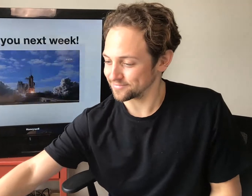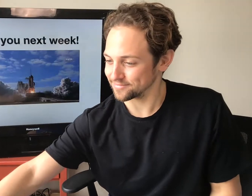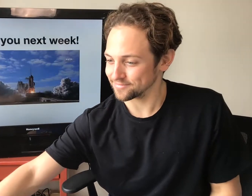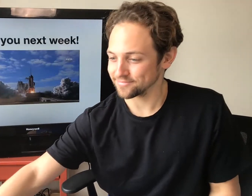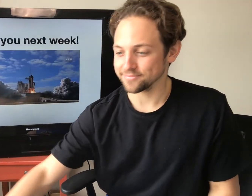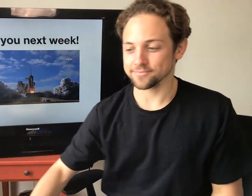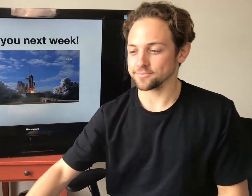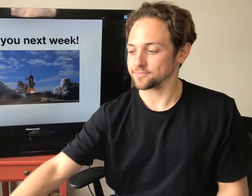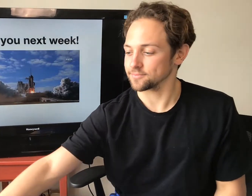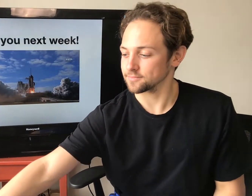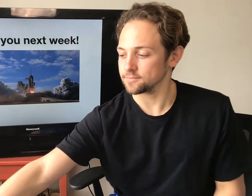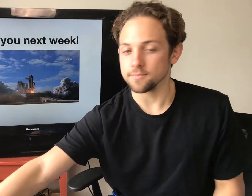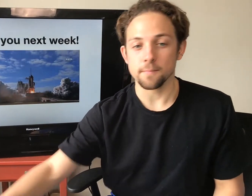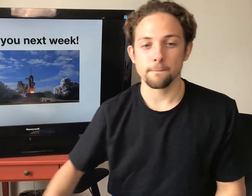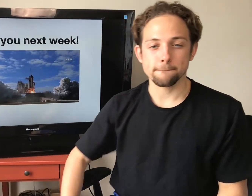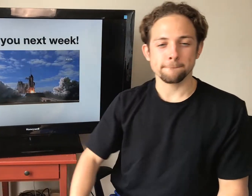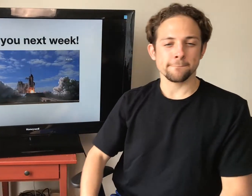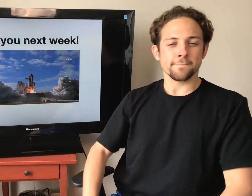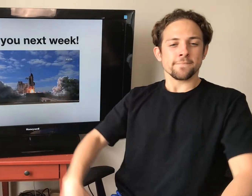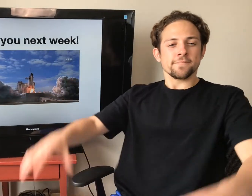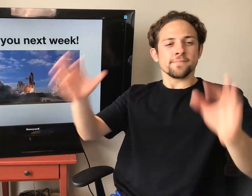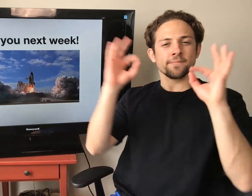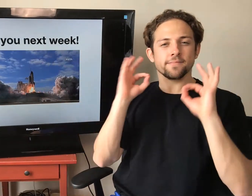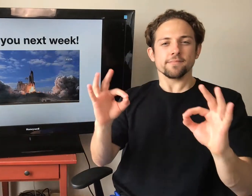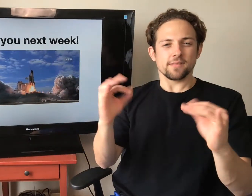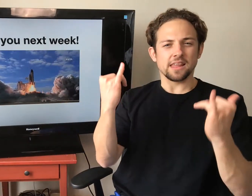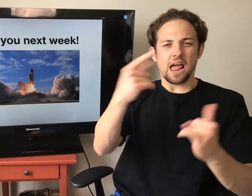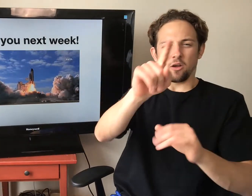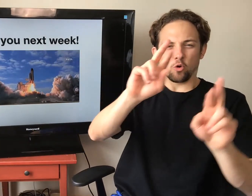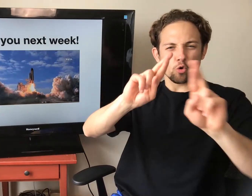So now that we've talked a bit about gravity, I hope you enjoyed that.